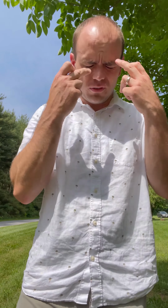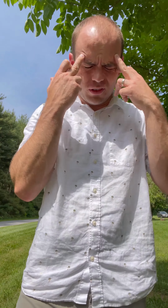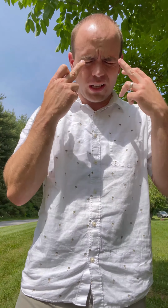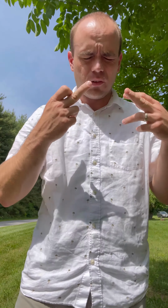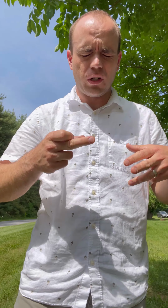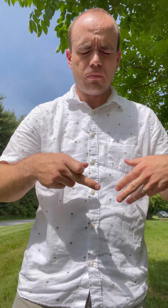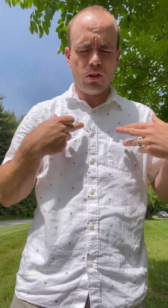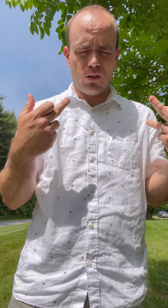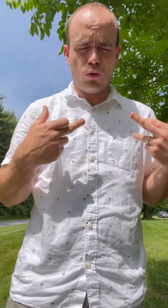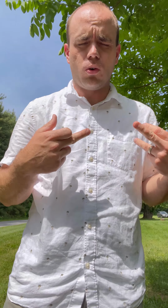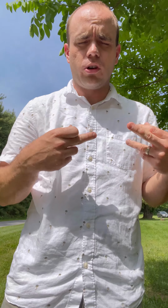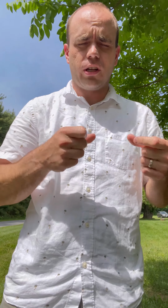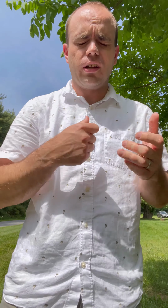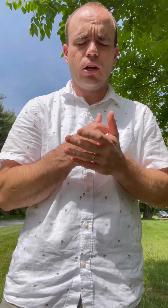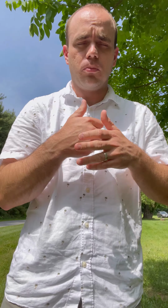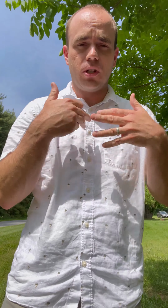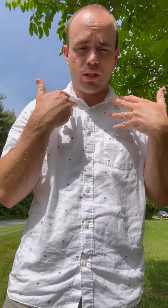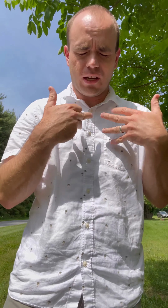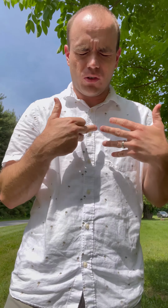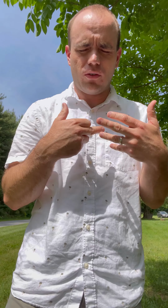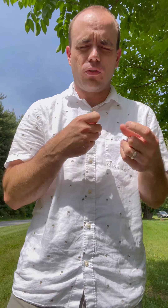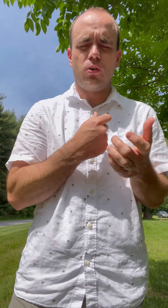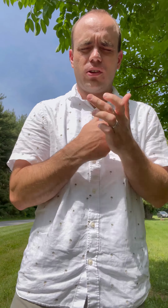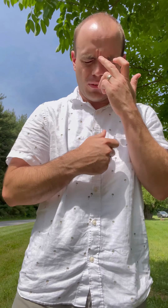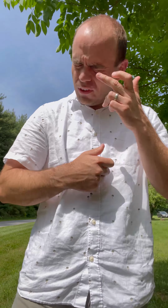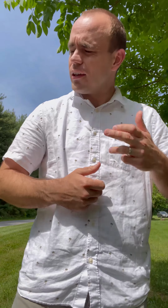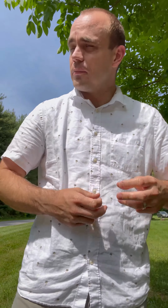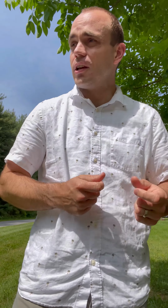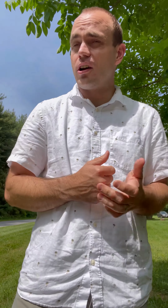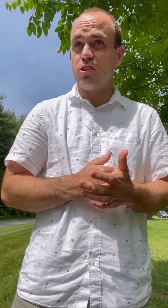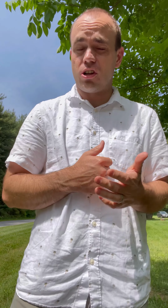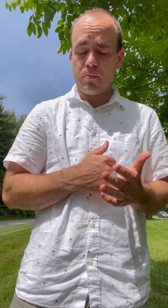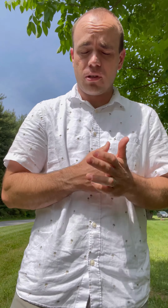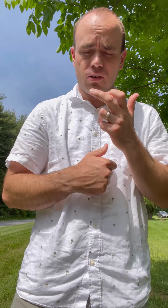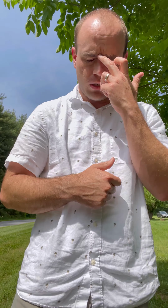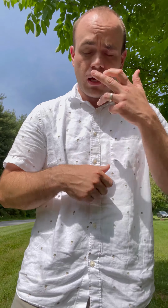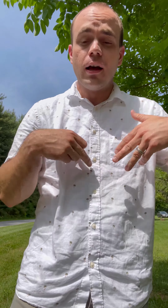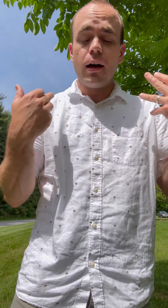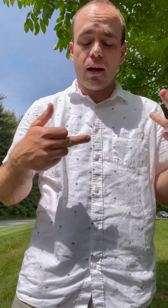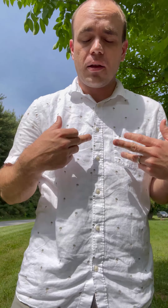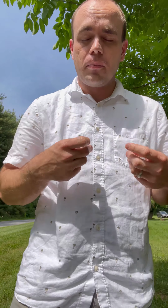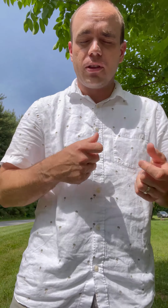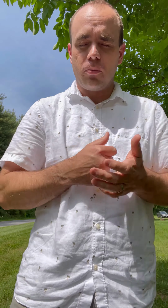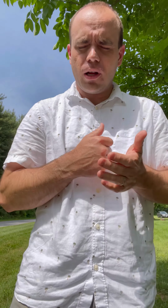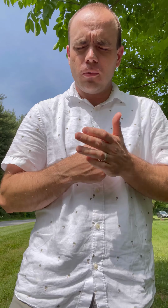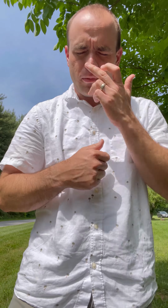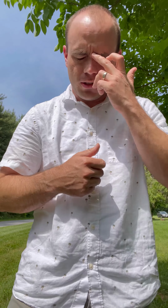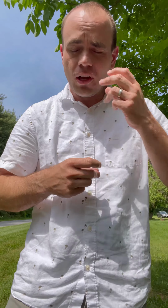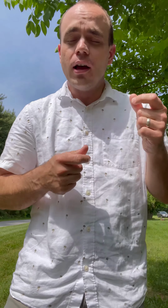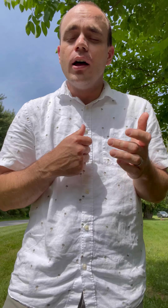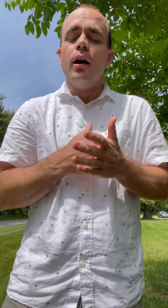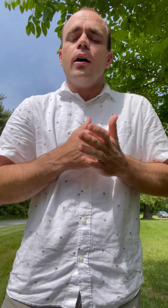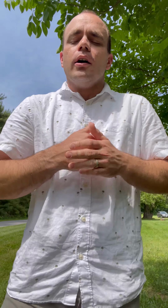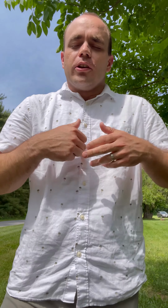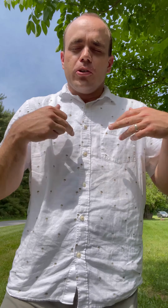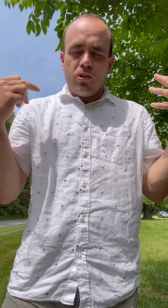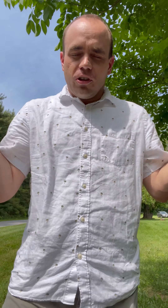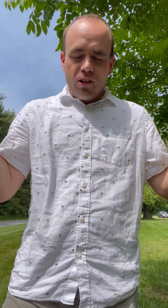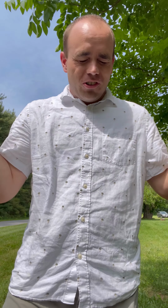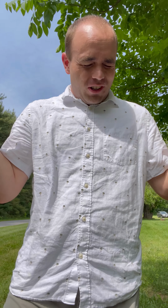Like when I'm in the store, it can help me to actually focus on shopping. But the problem is, usually there's tons